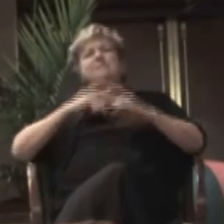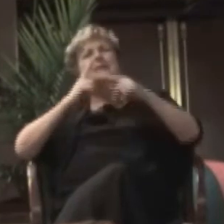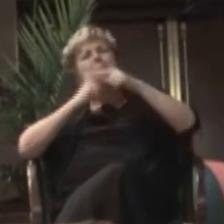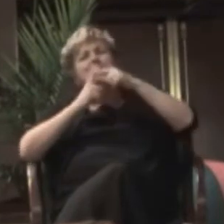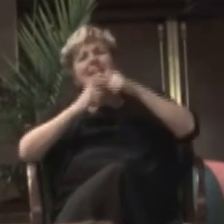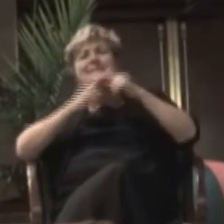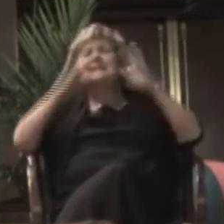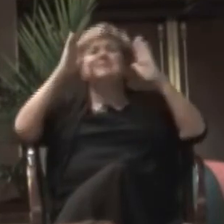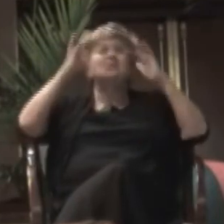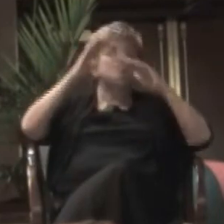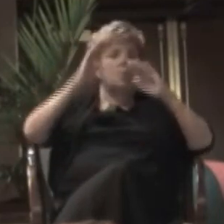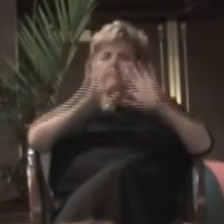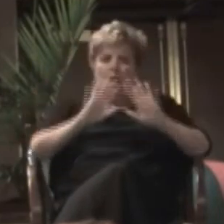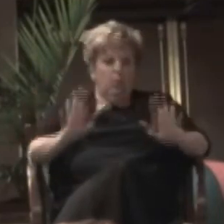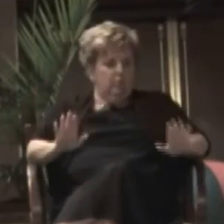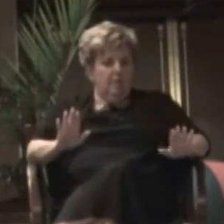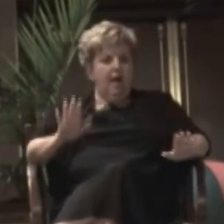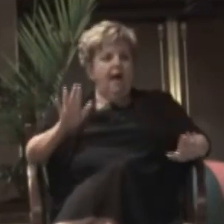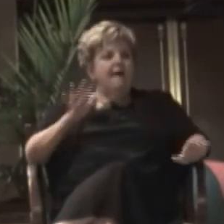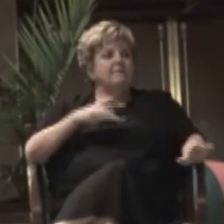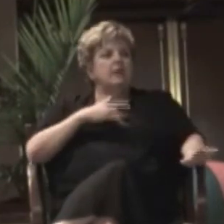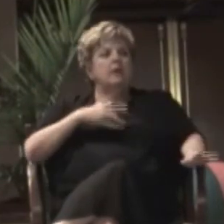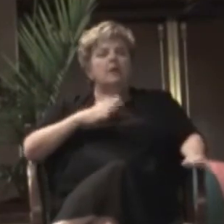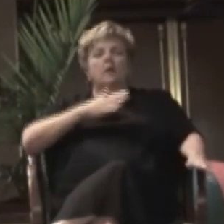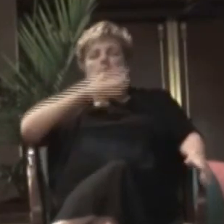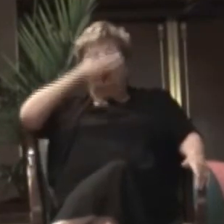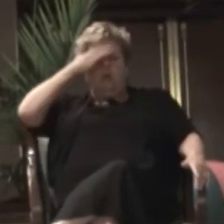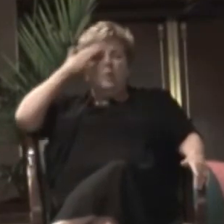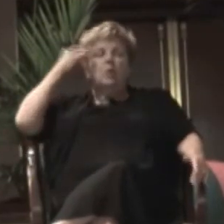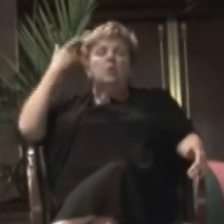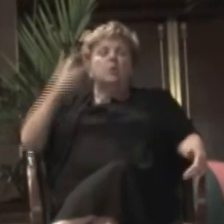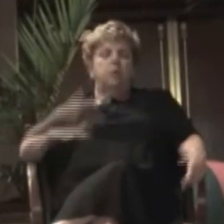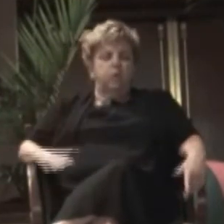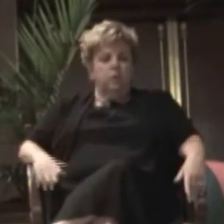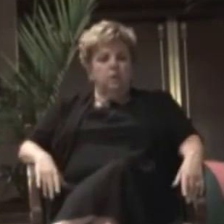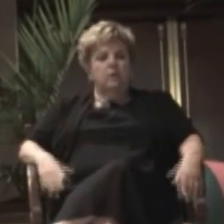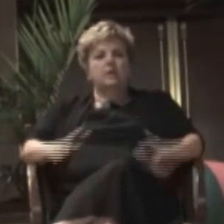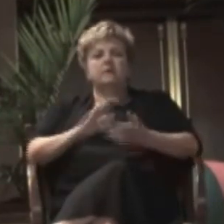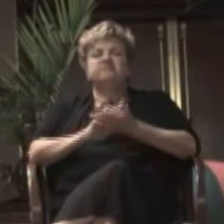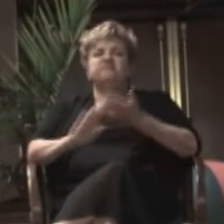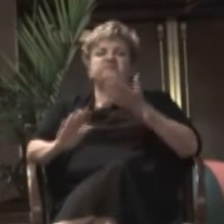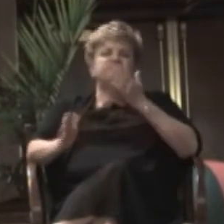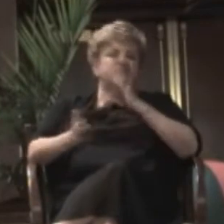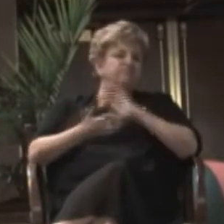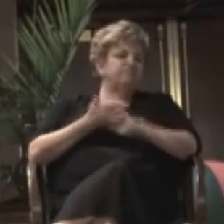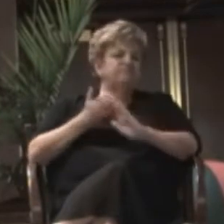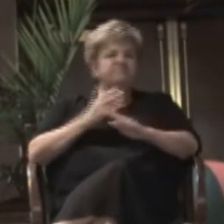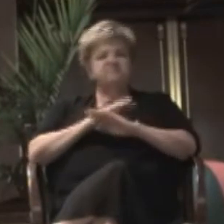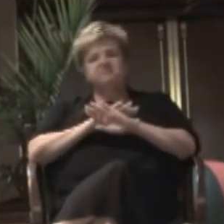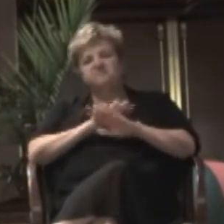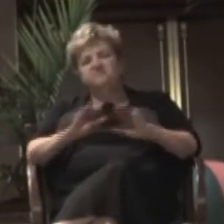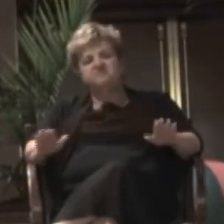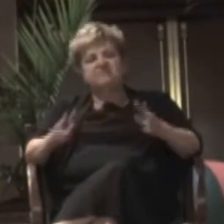mean, it's done. It is flat done. The next day, I walked into that institution on a chain with 5 other